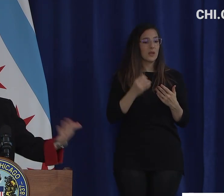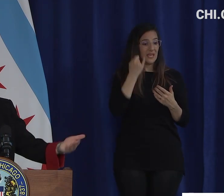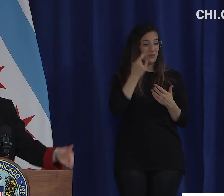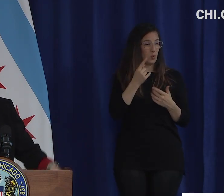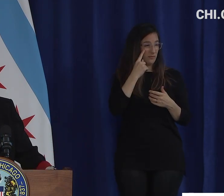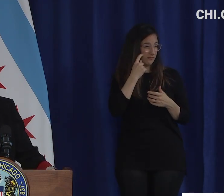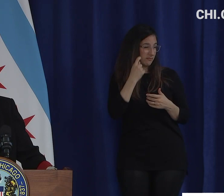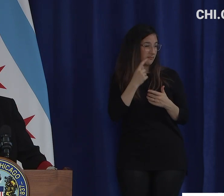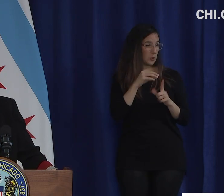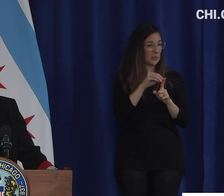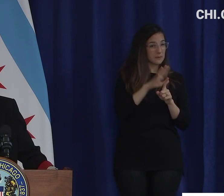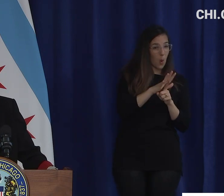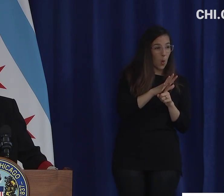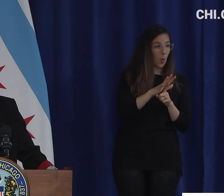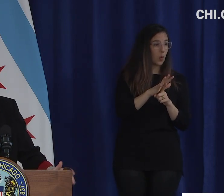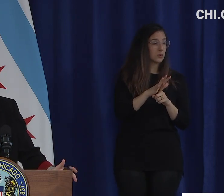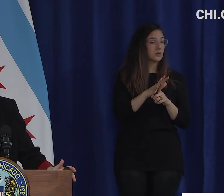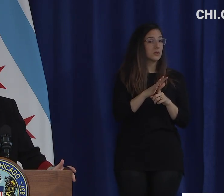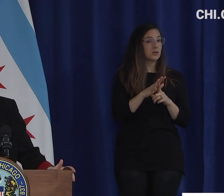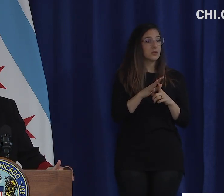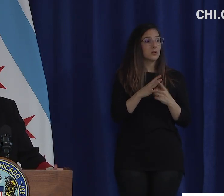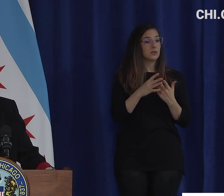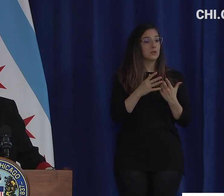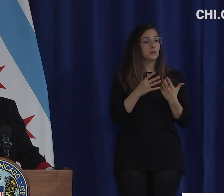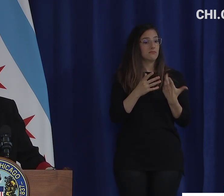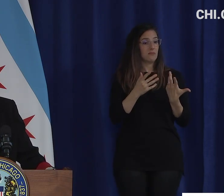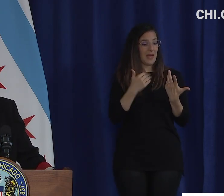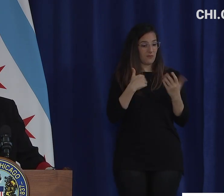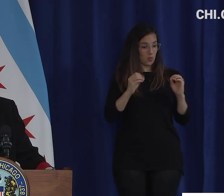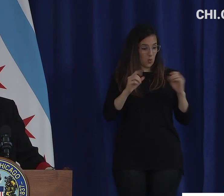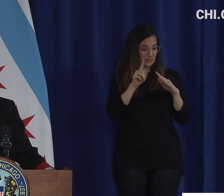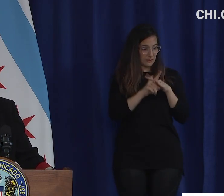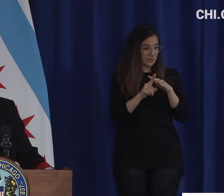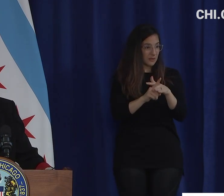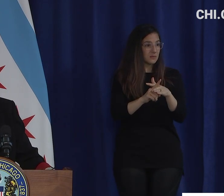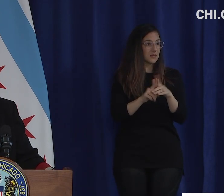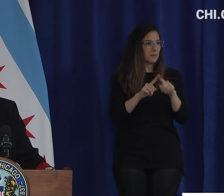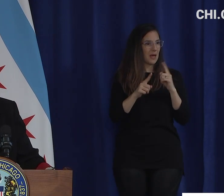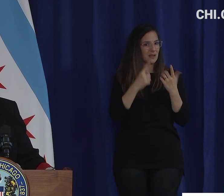been working on some of this messaging and just trying to think about how to limit risk even within